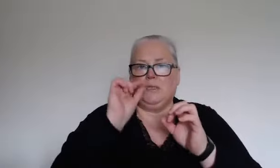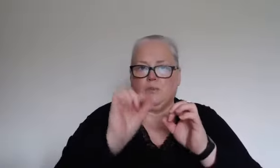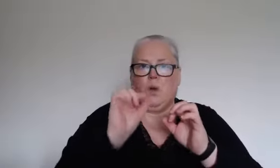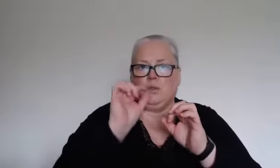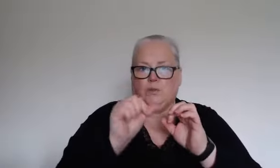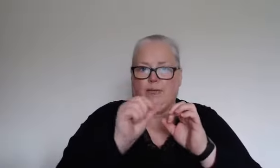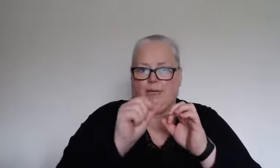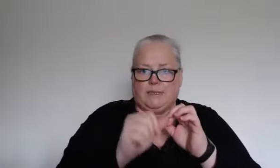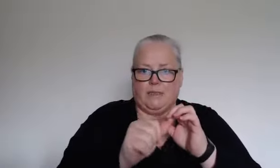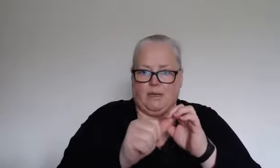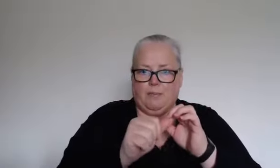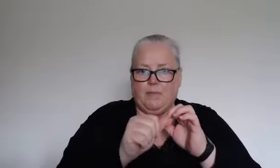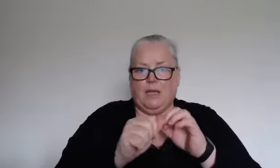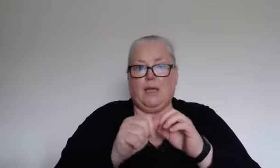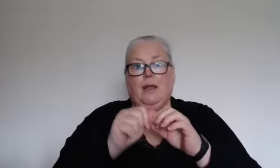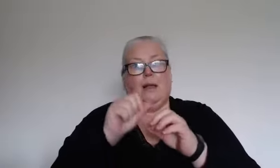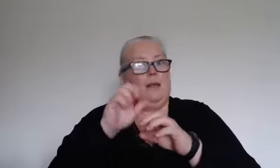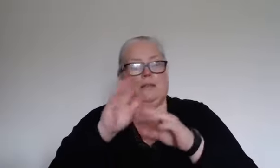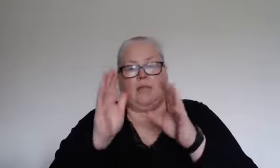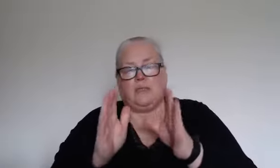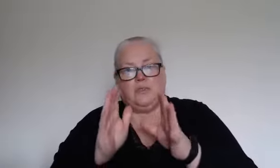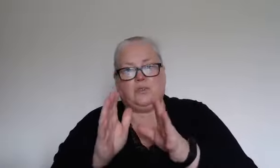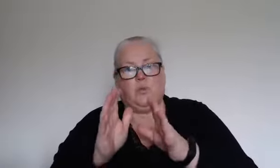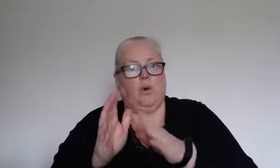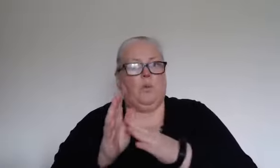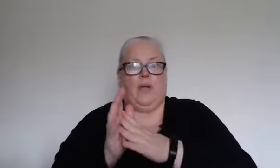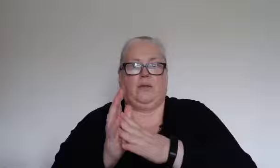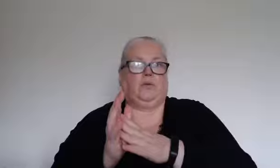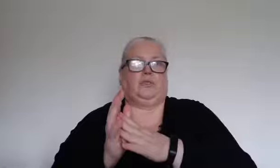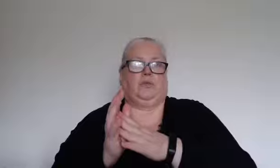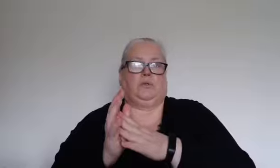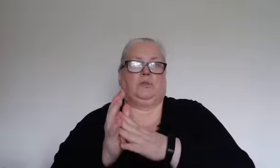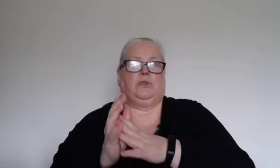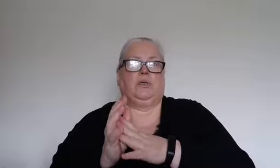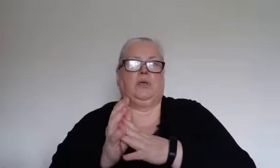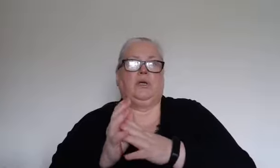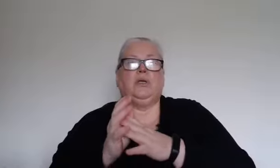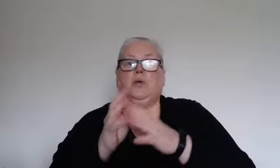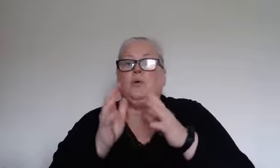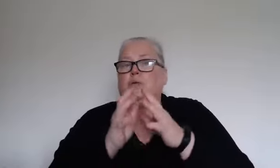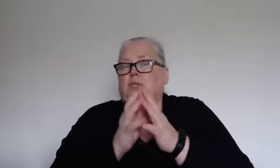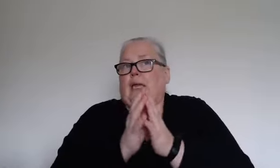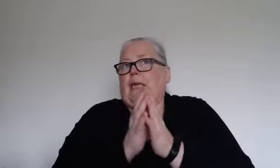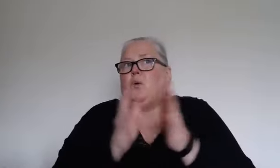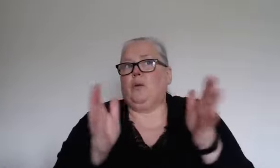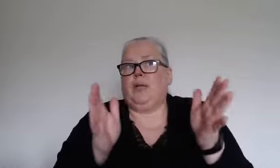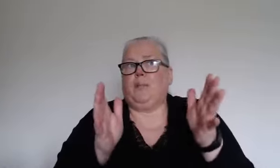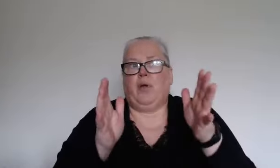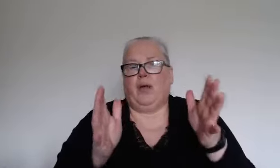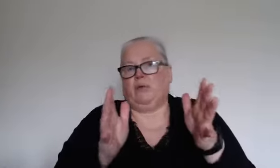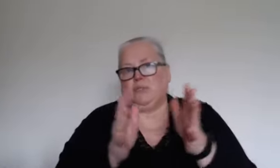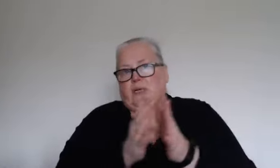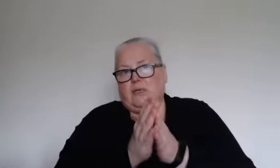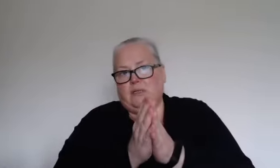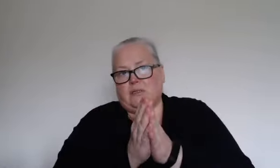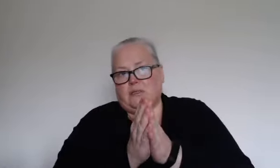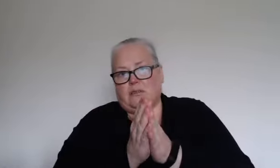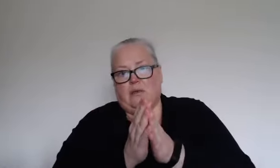small tweak at a time. That's just one way you could do it. You could equally prioritize